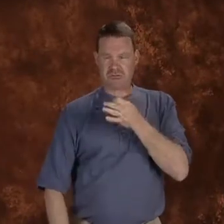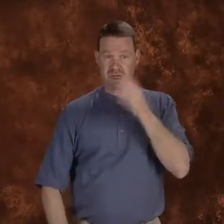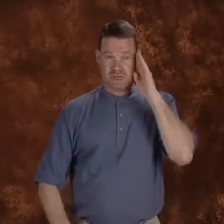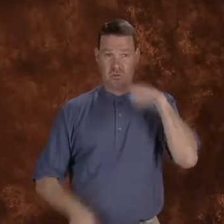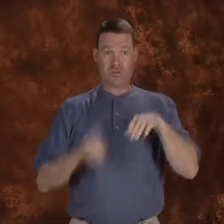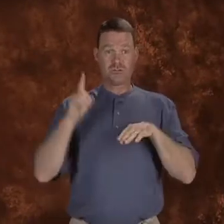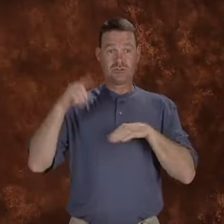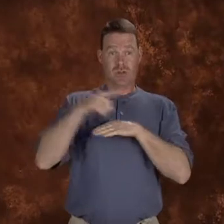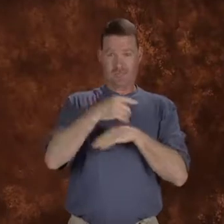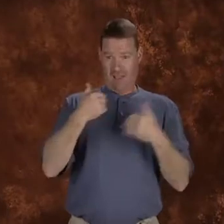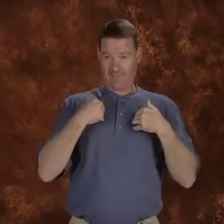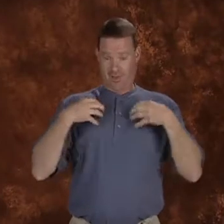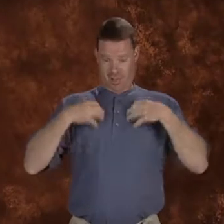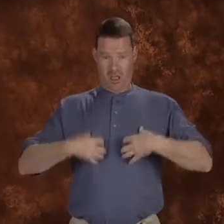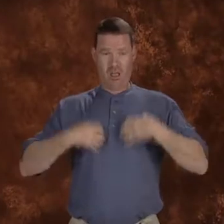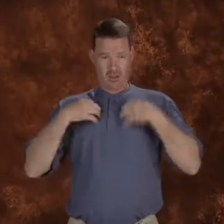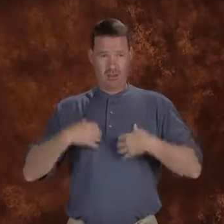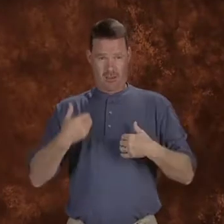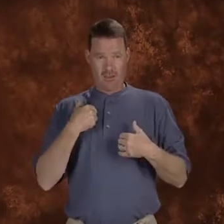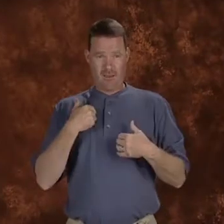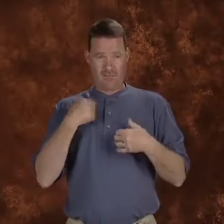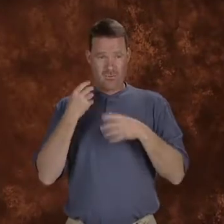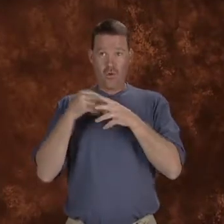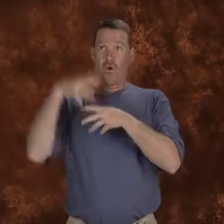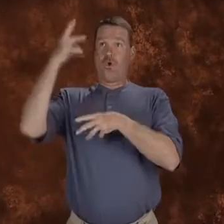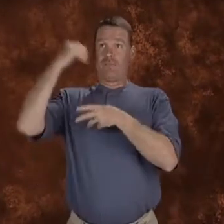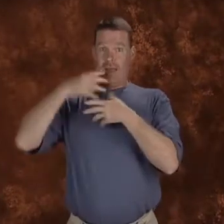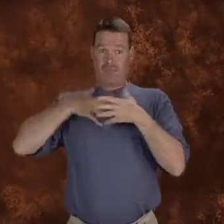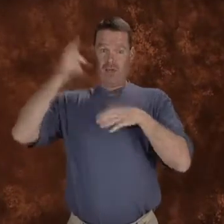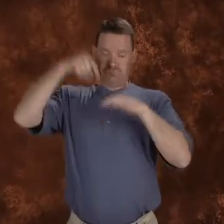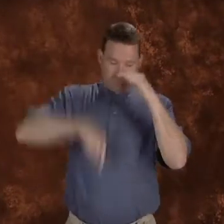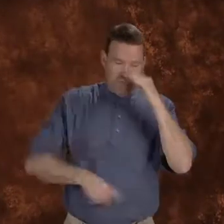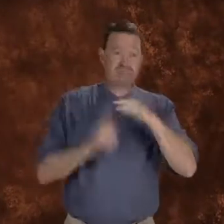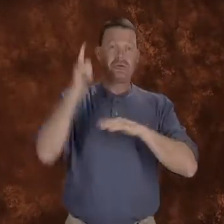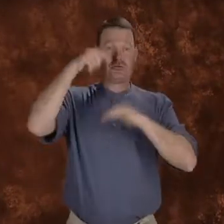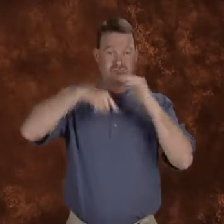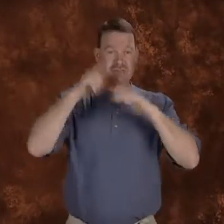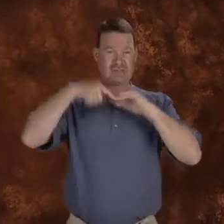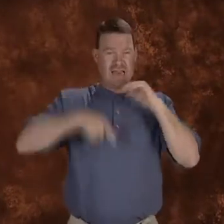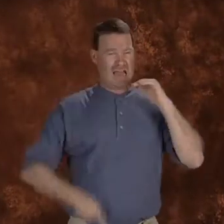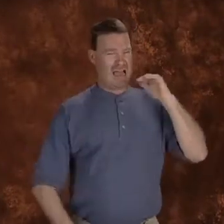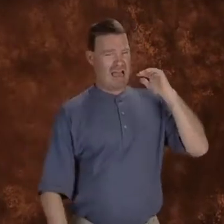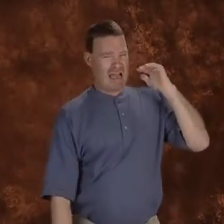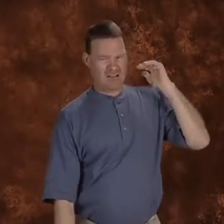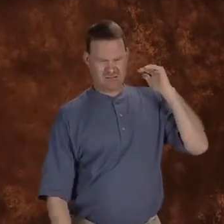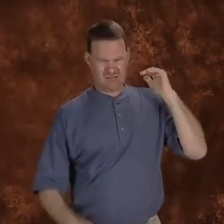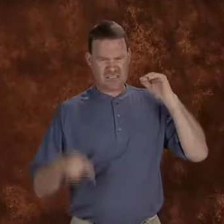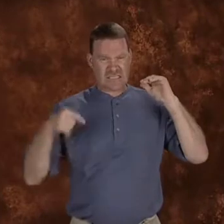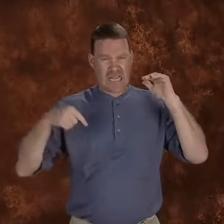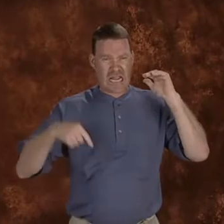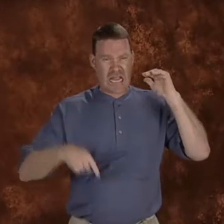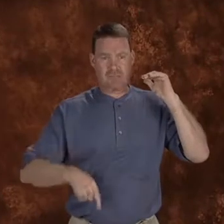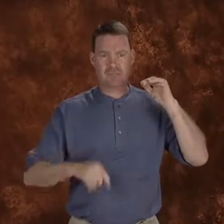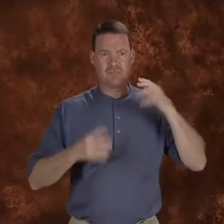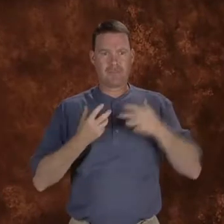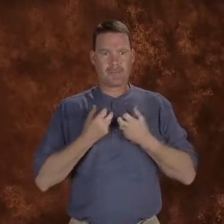As you go deeper under the ocean, the pressure becomes very intense.